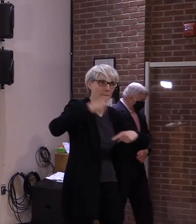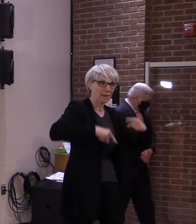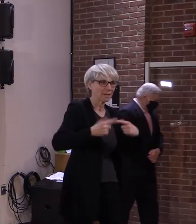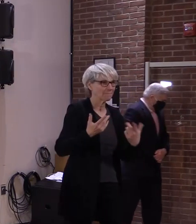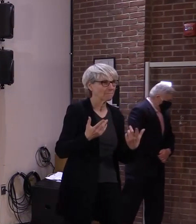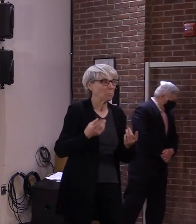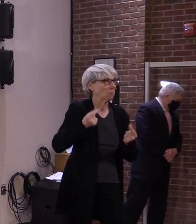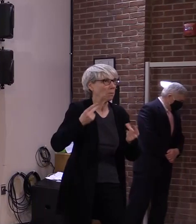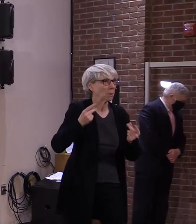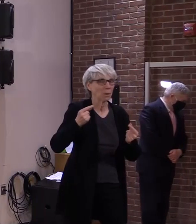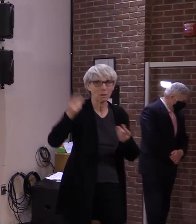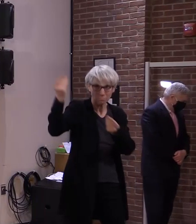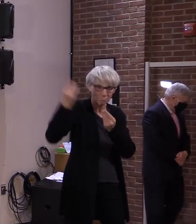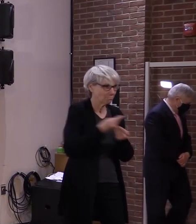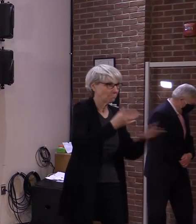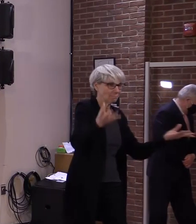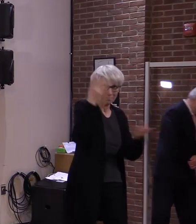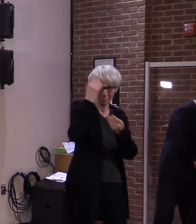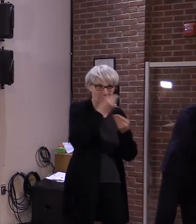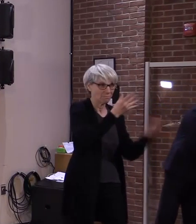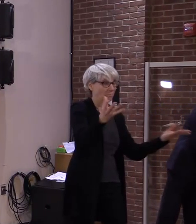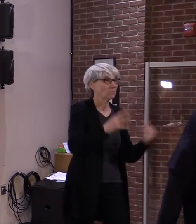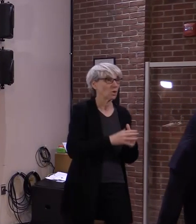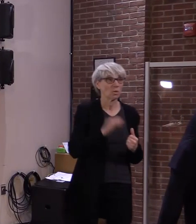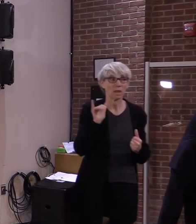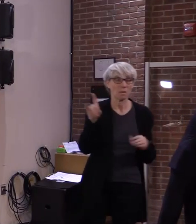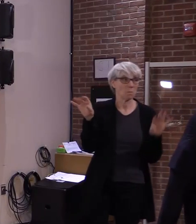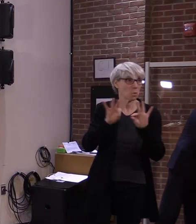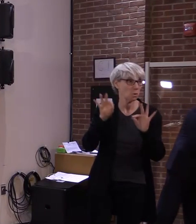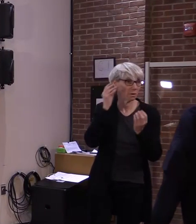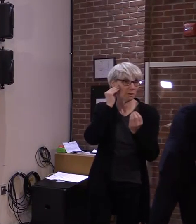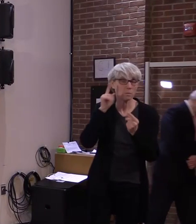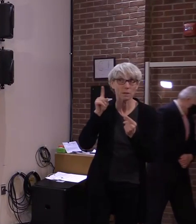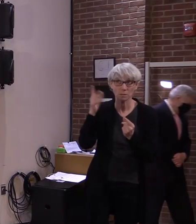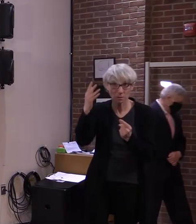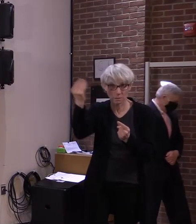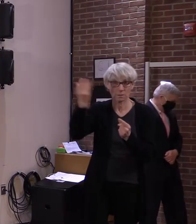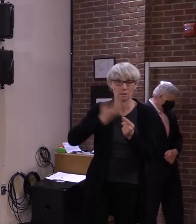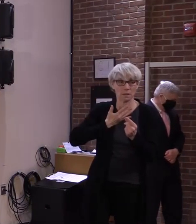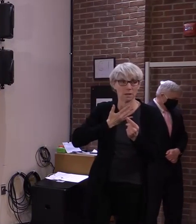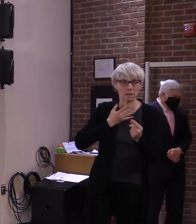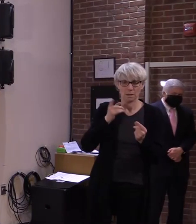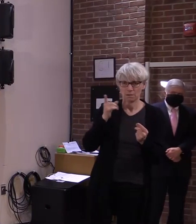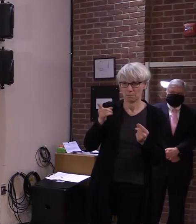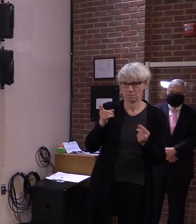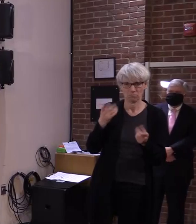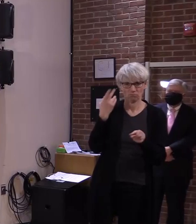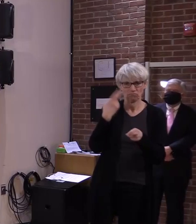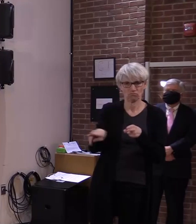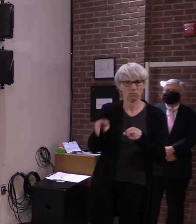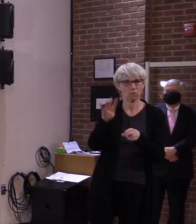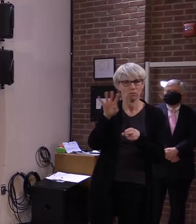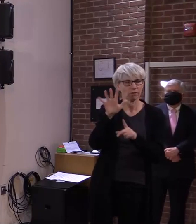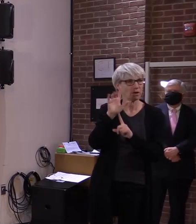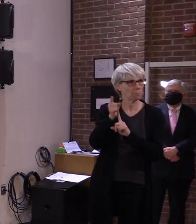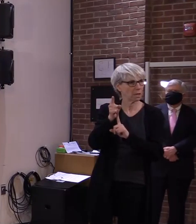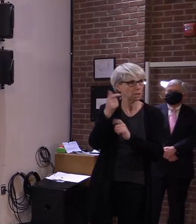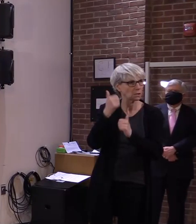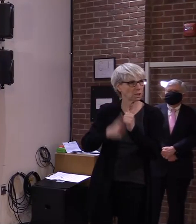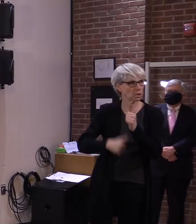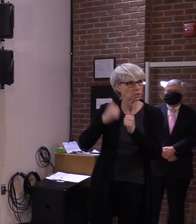in real time. So we wait for that, and they're only 45 minutes long.